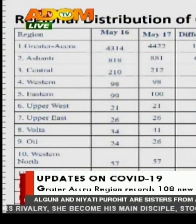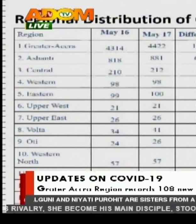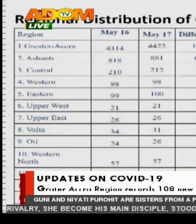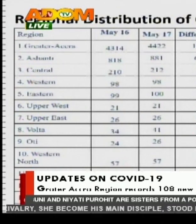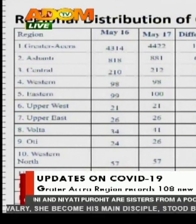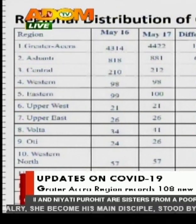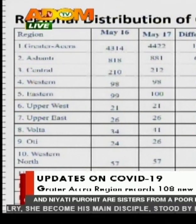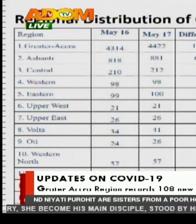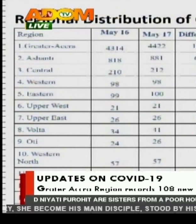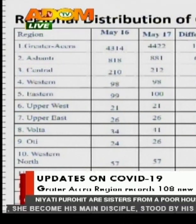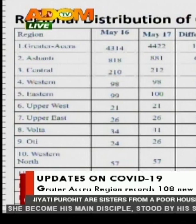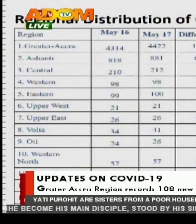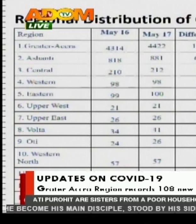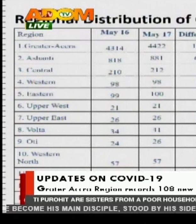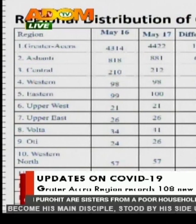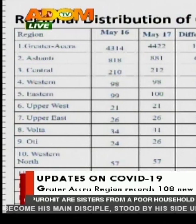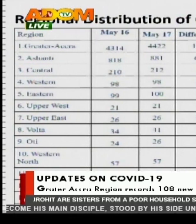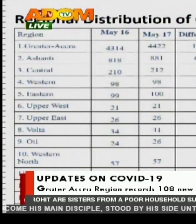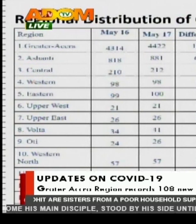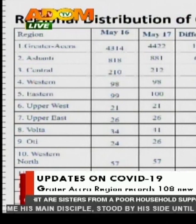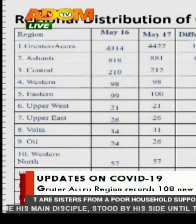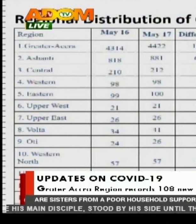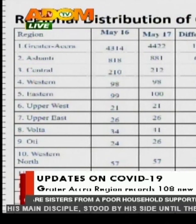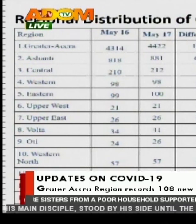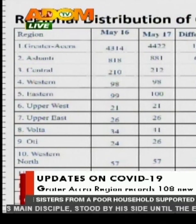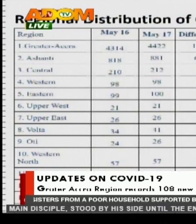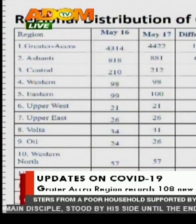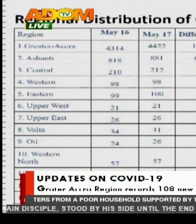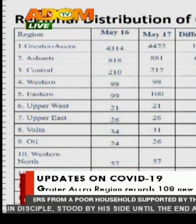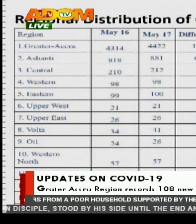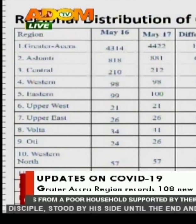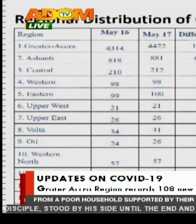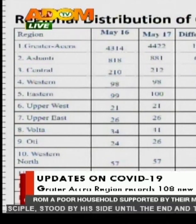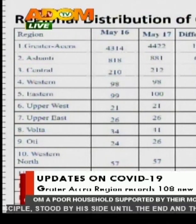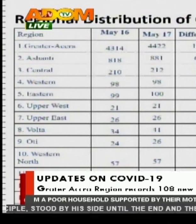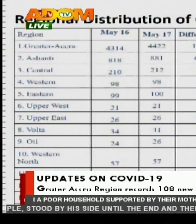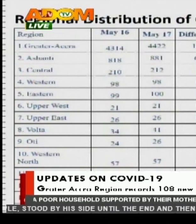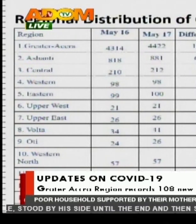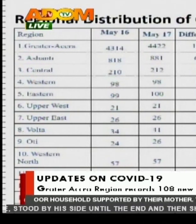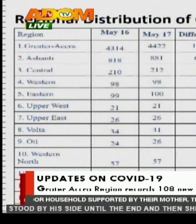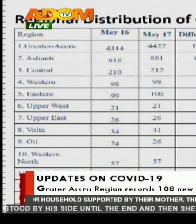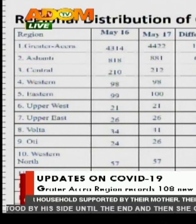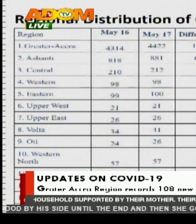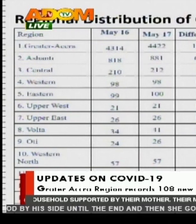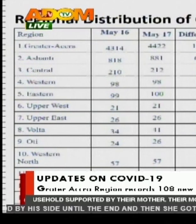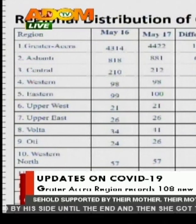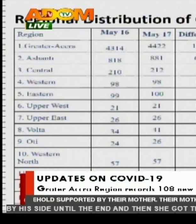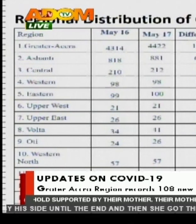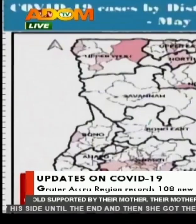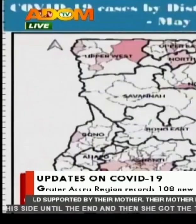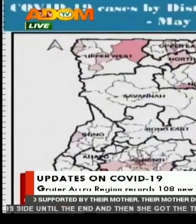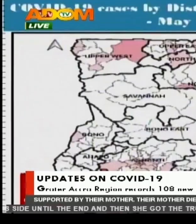districts across the country. So you can see that Savannah, Bono East, and